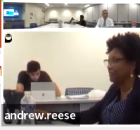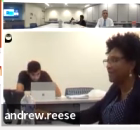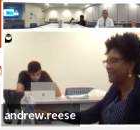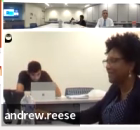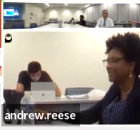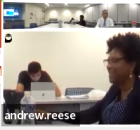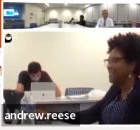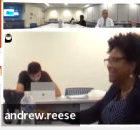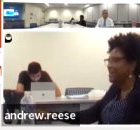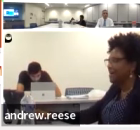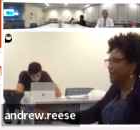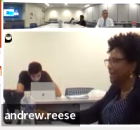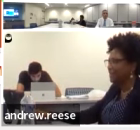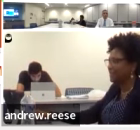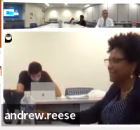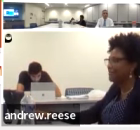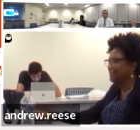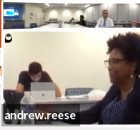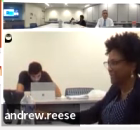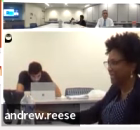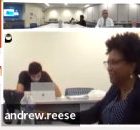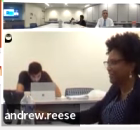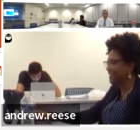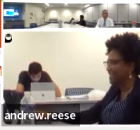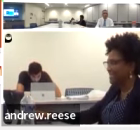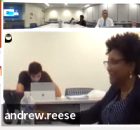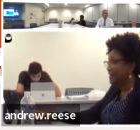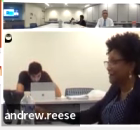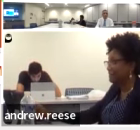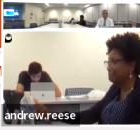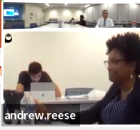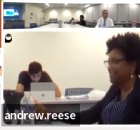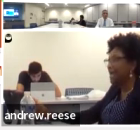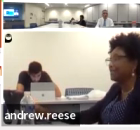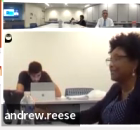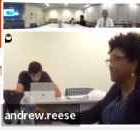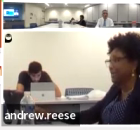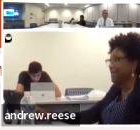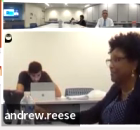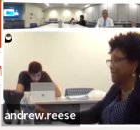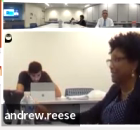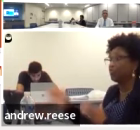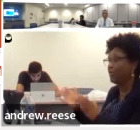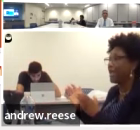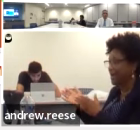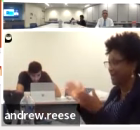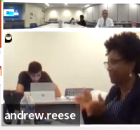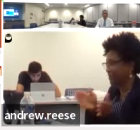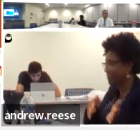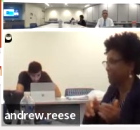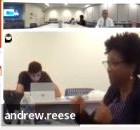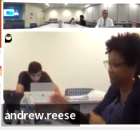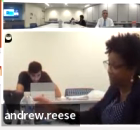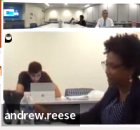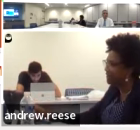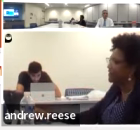be overemphasized. As a service coordinator, I had somebody, I mean, the role I had before